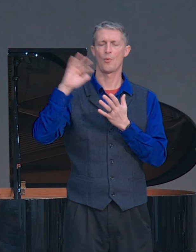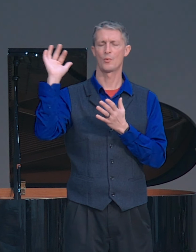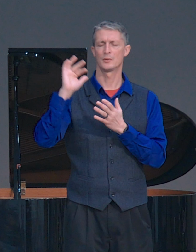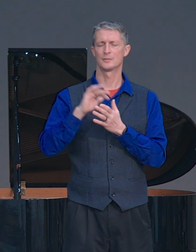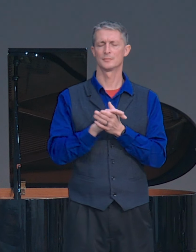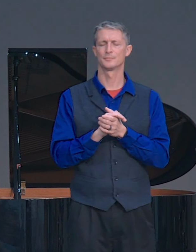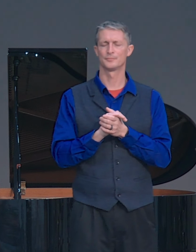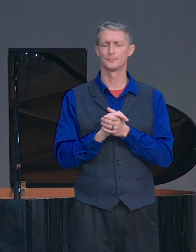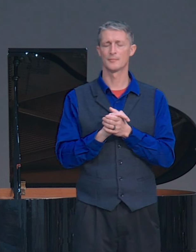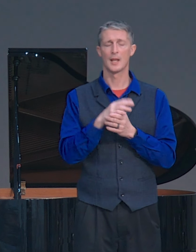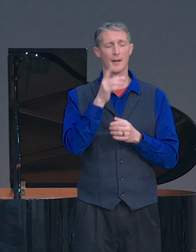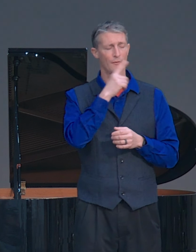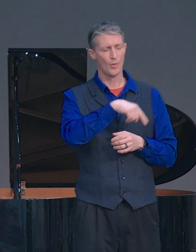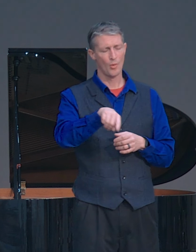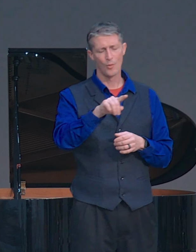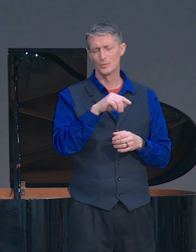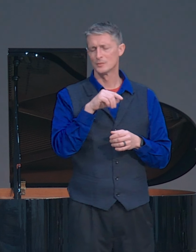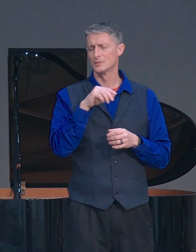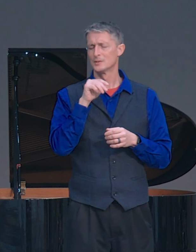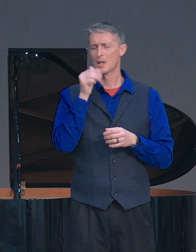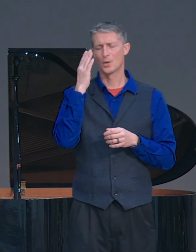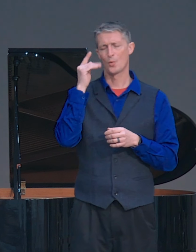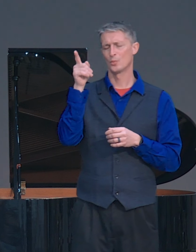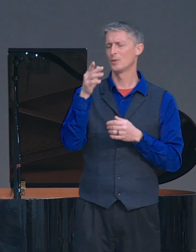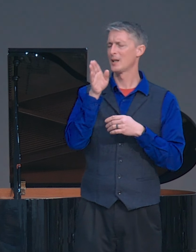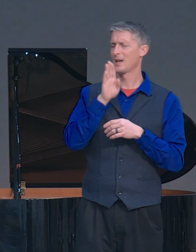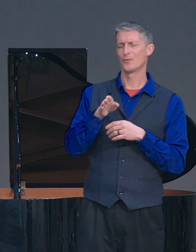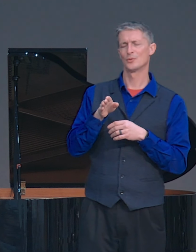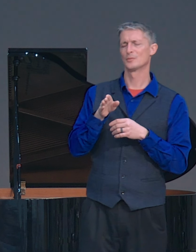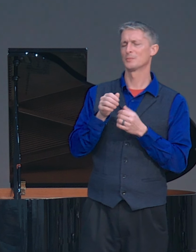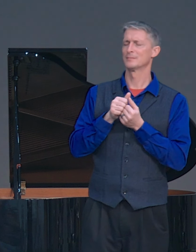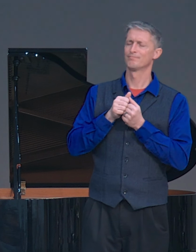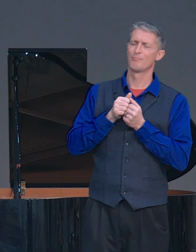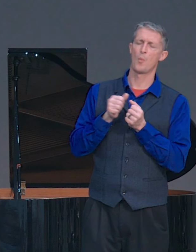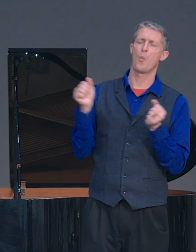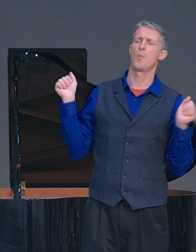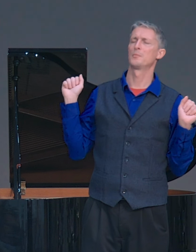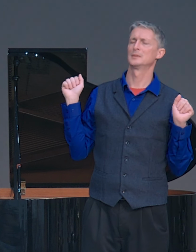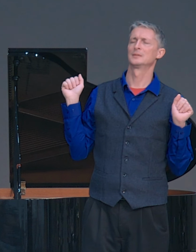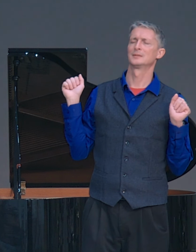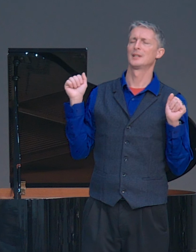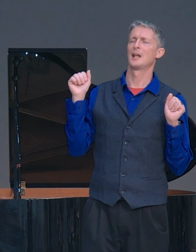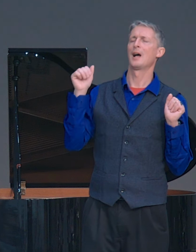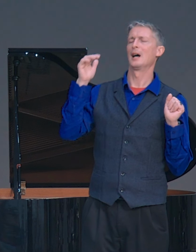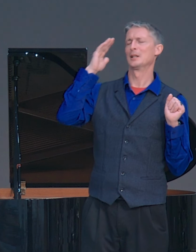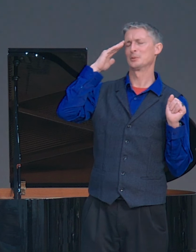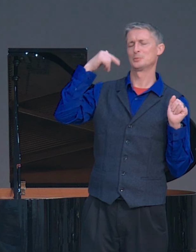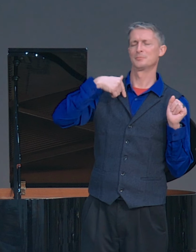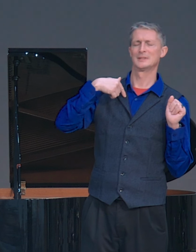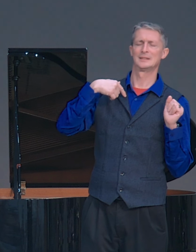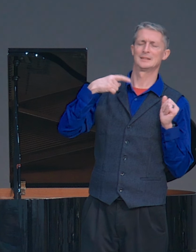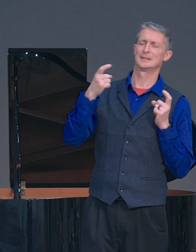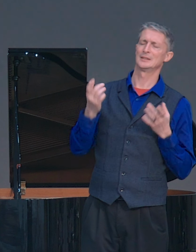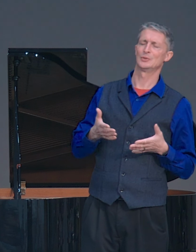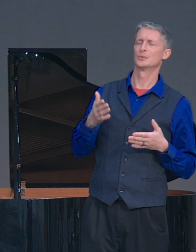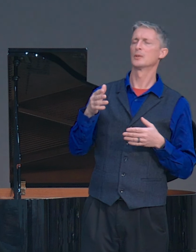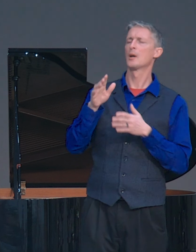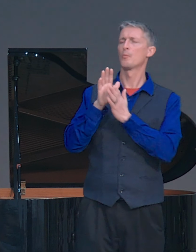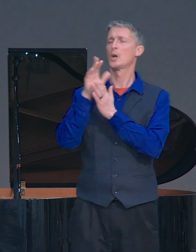who has never been open and honest with you about who they truly are, I pray that you would break them.